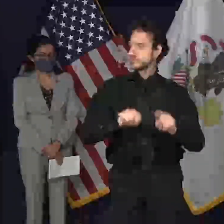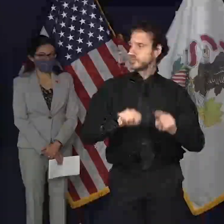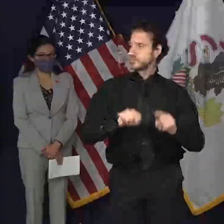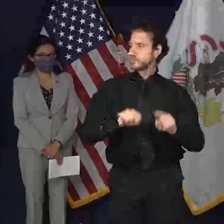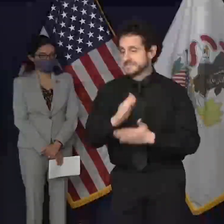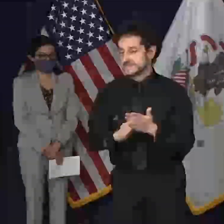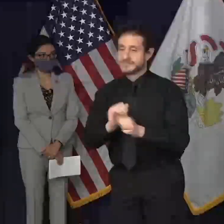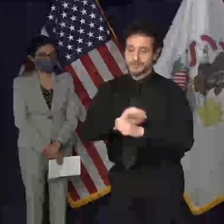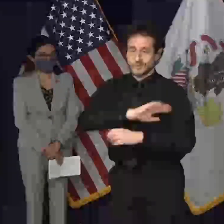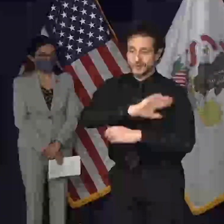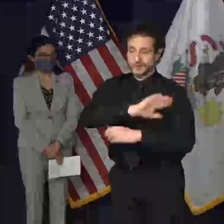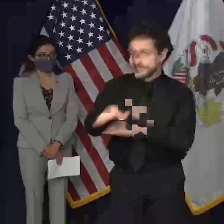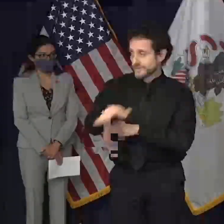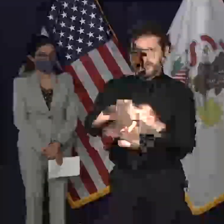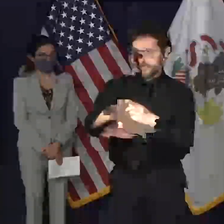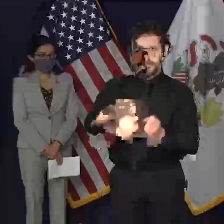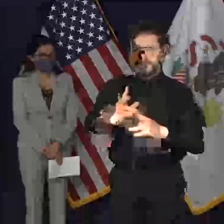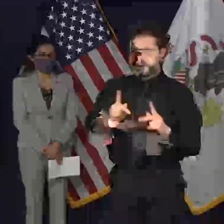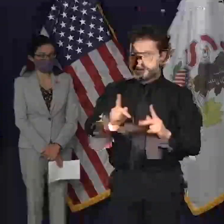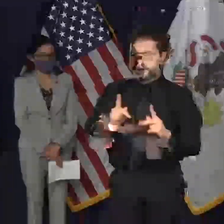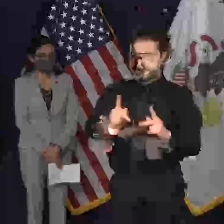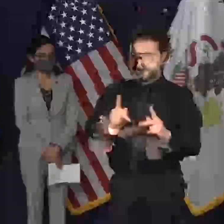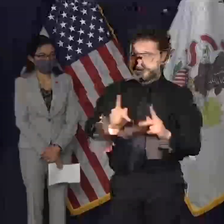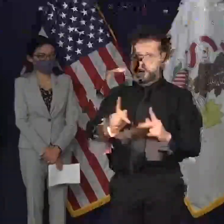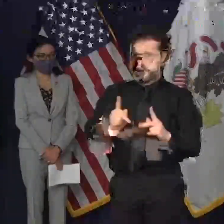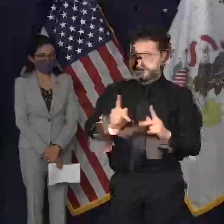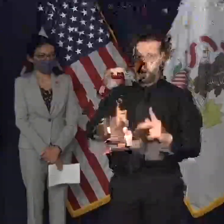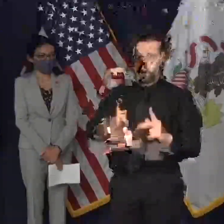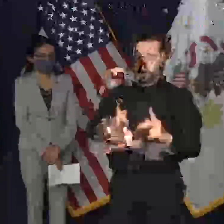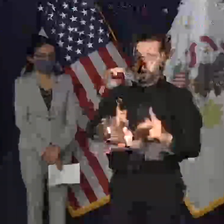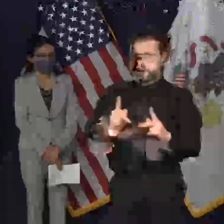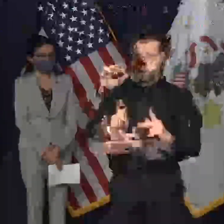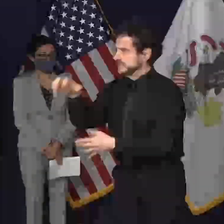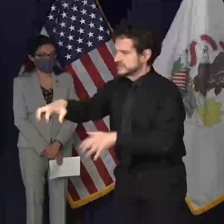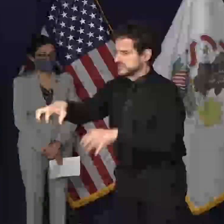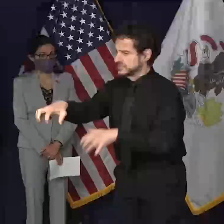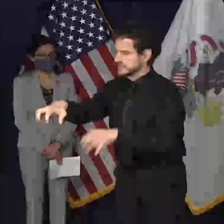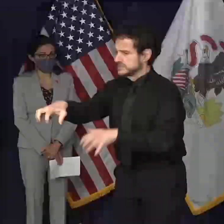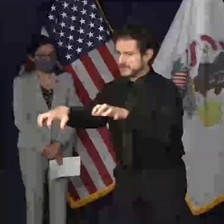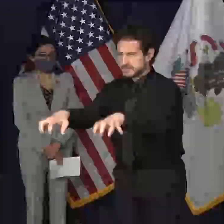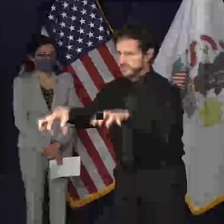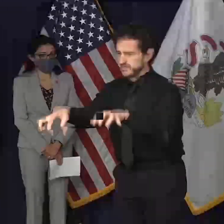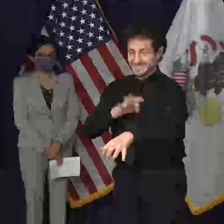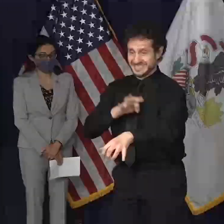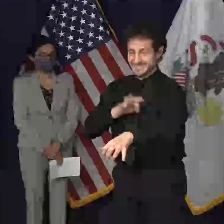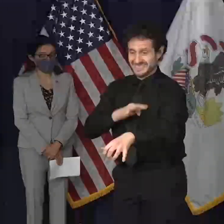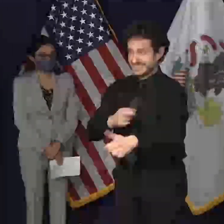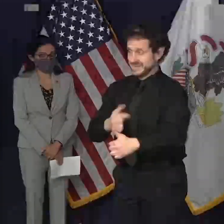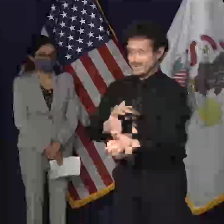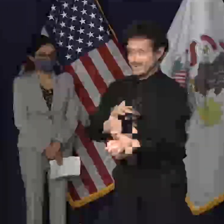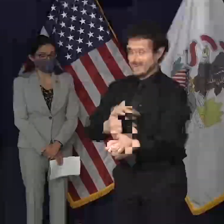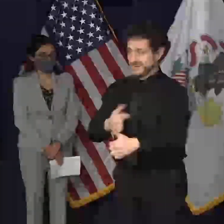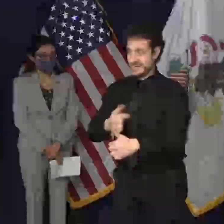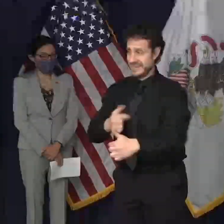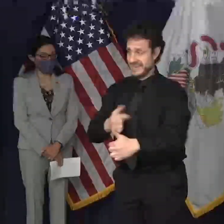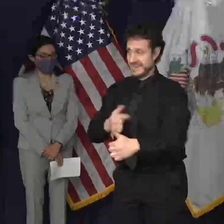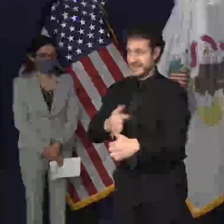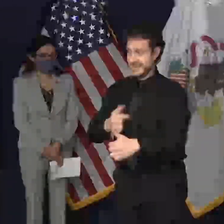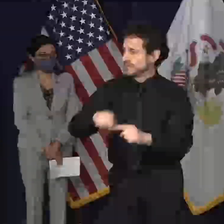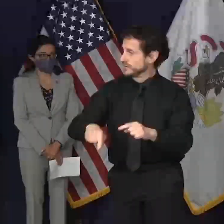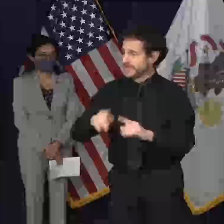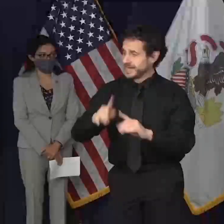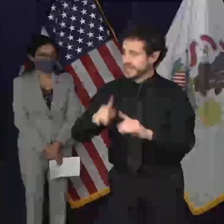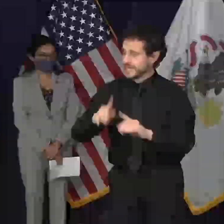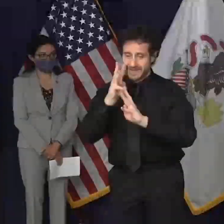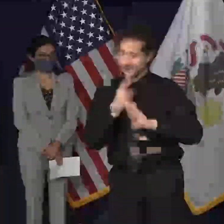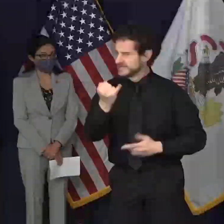people live in the areas that those nursing homes and prisons exist. And so I don't think people should ignore the idea